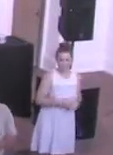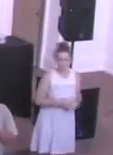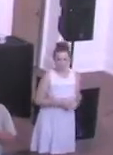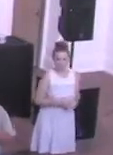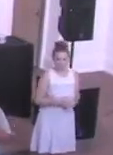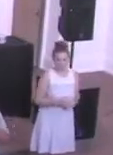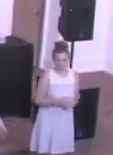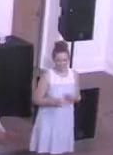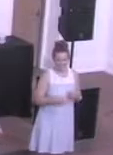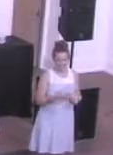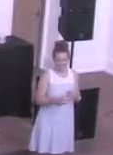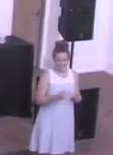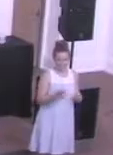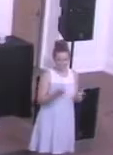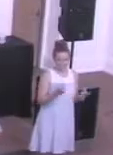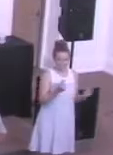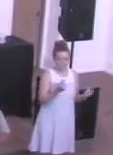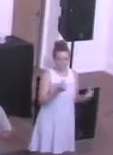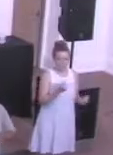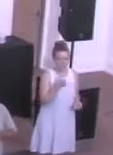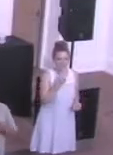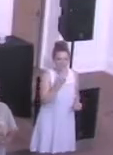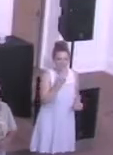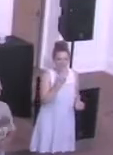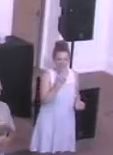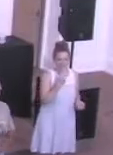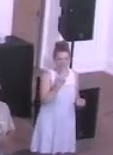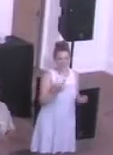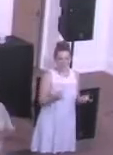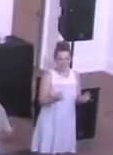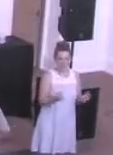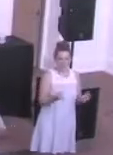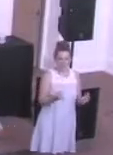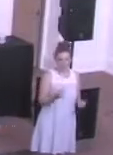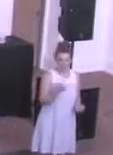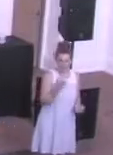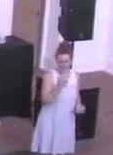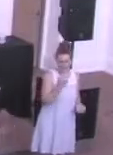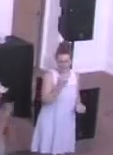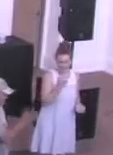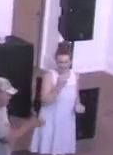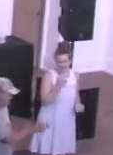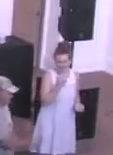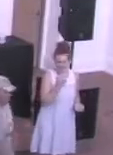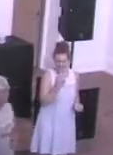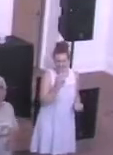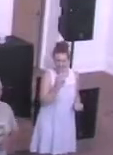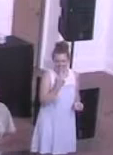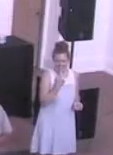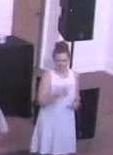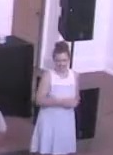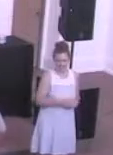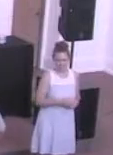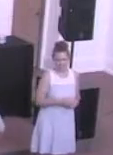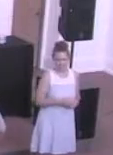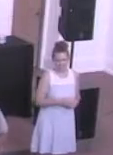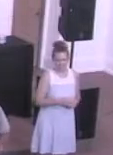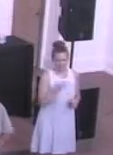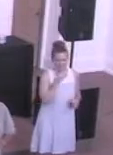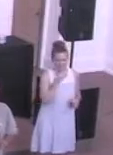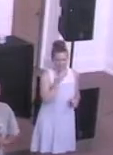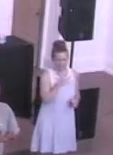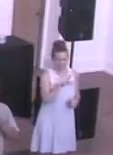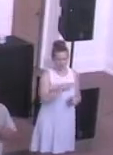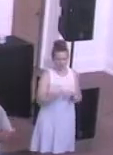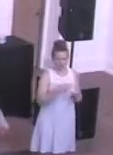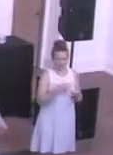Do what it says. Do what it says. Do what it says. Love your neighbor as yourself.